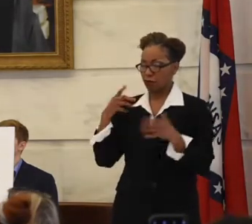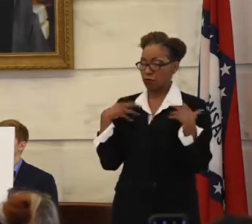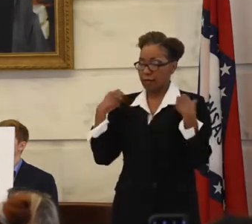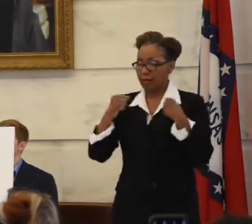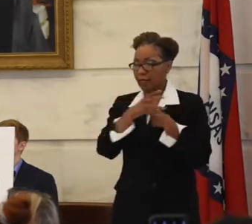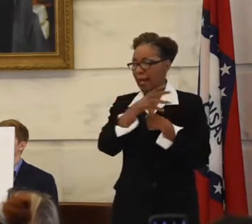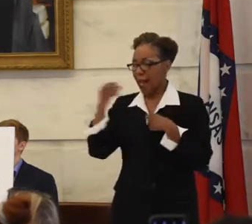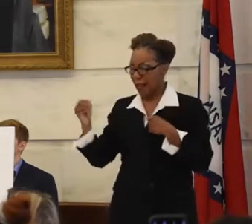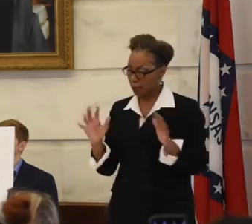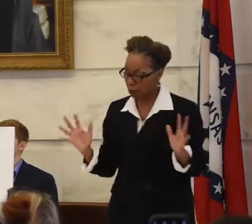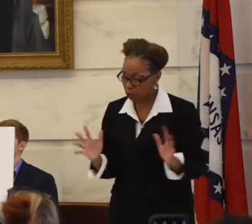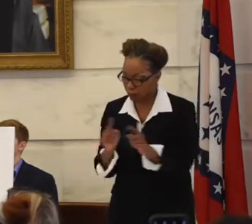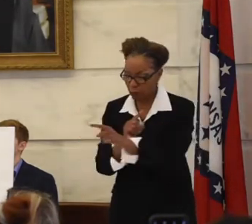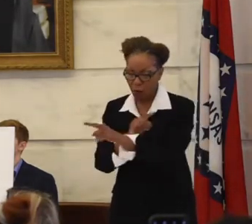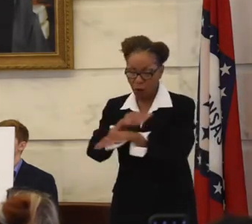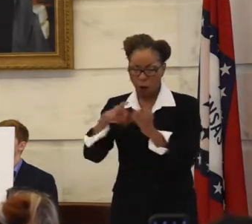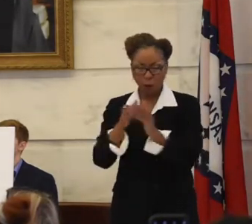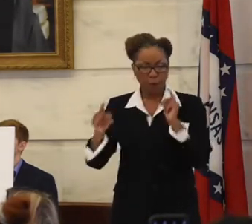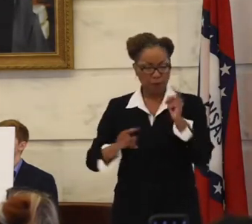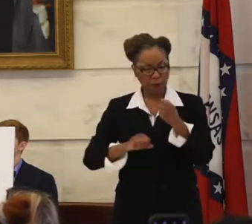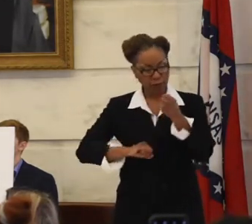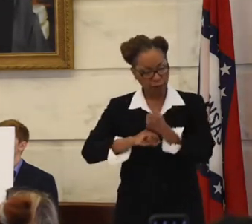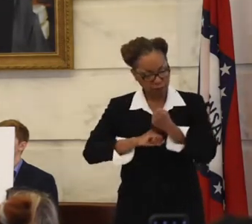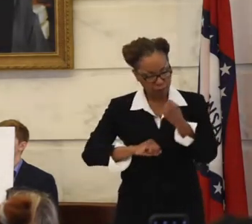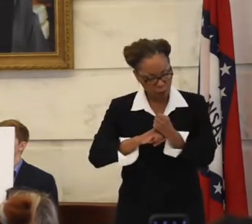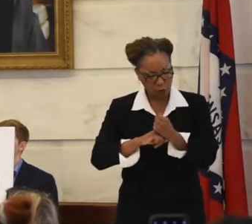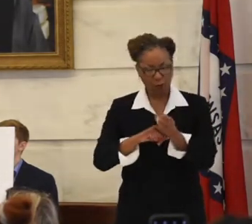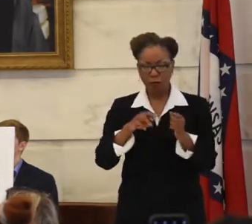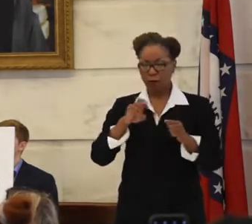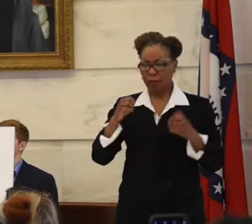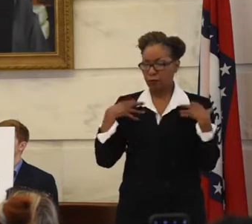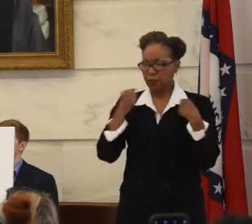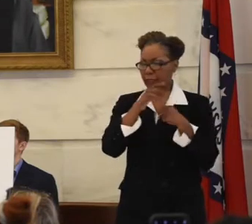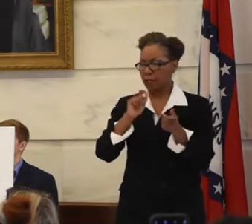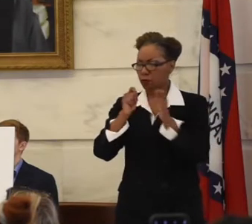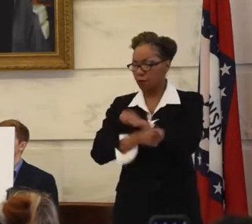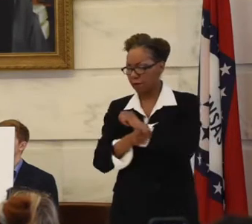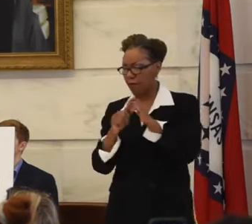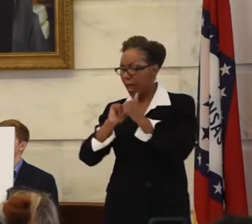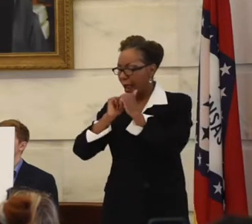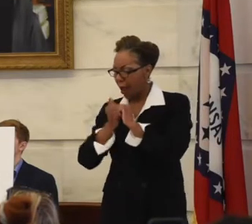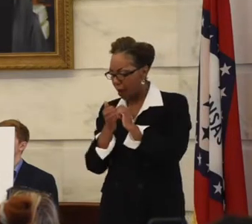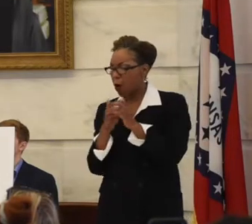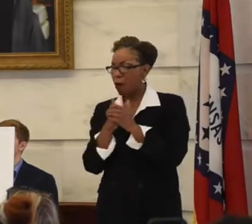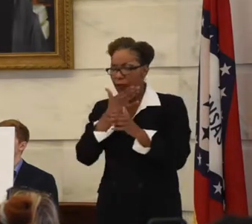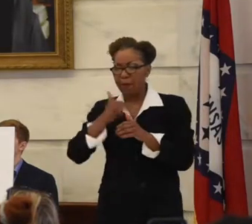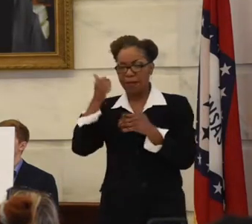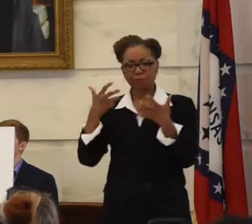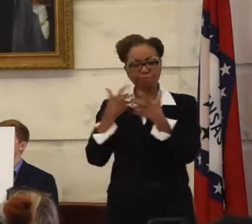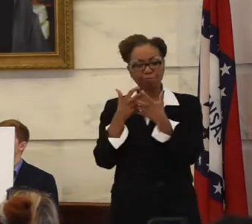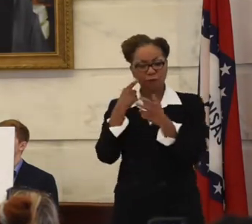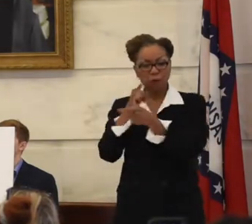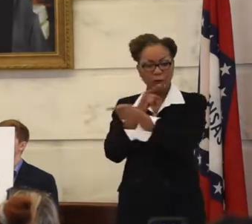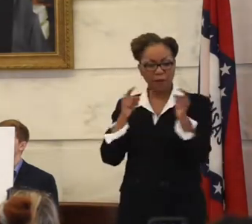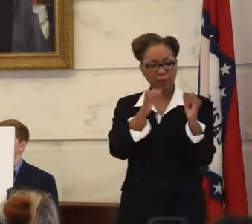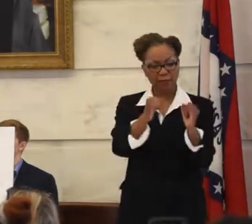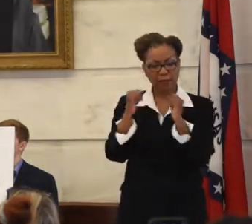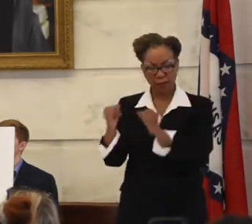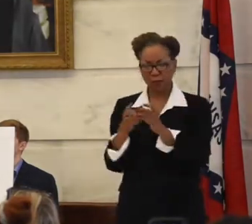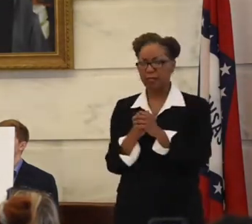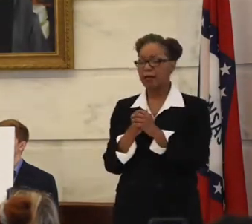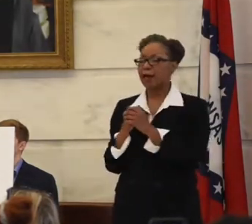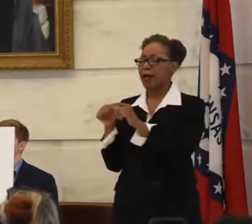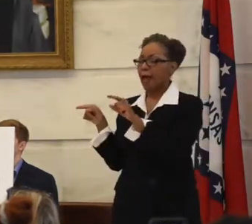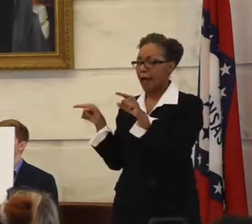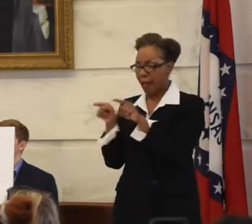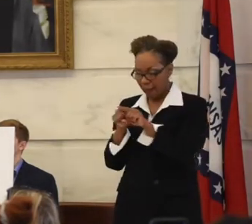and urges all citizens to promote racial healing and transformation in the ways that are best suited for them individually